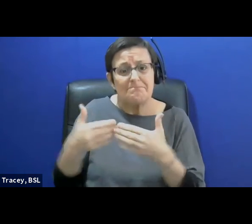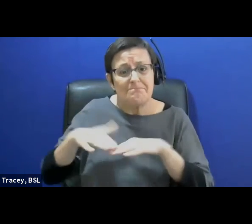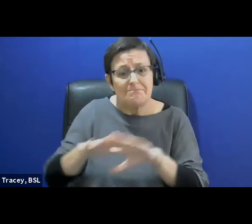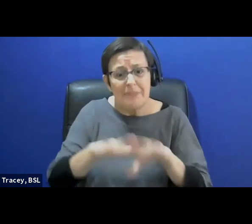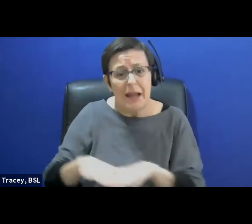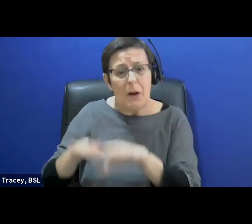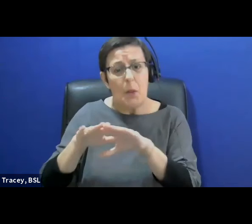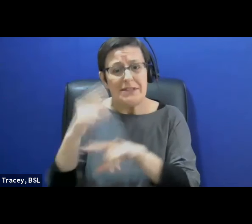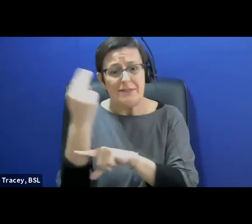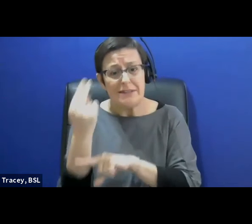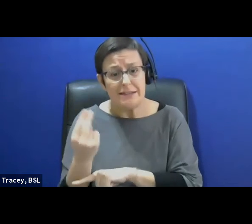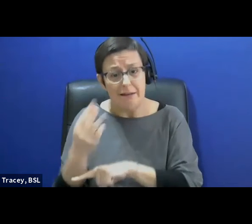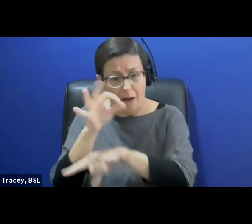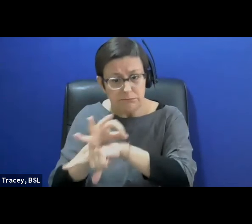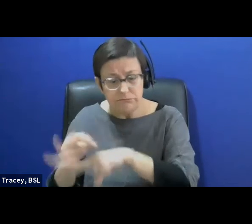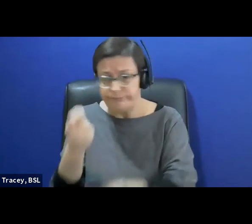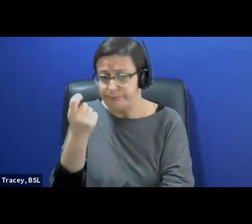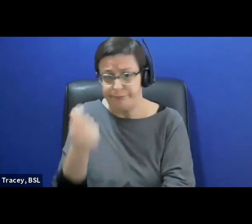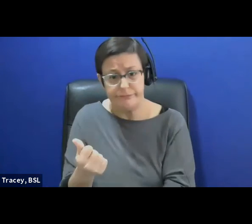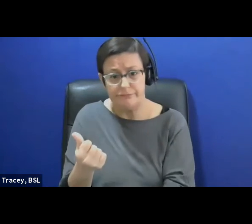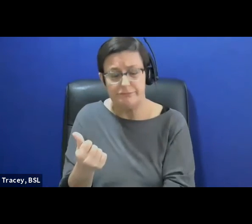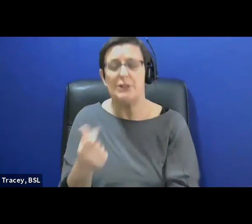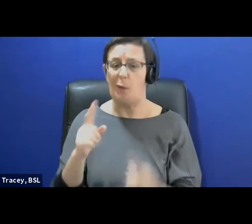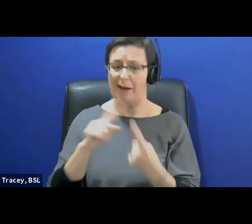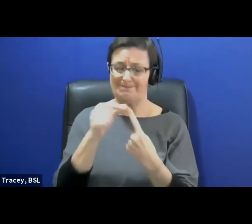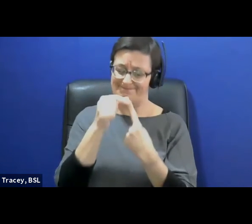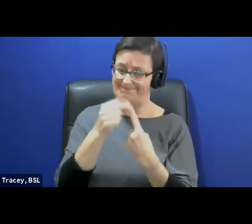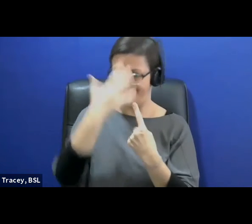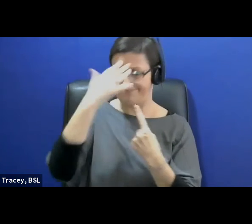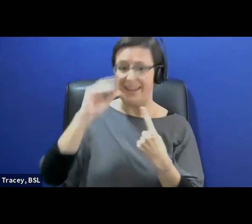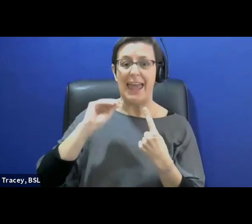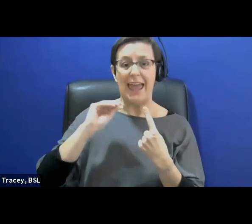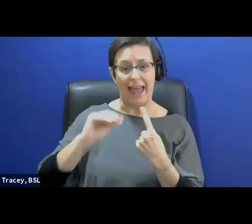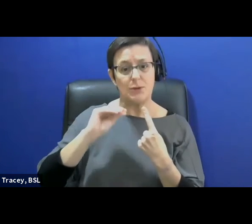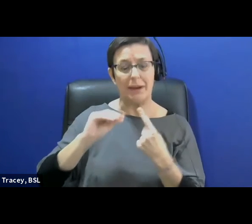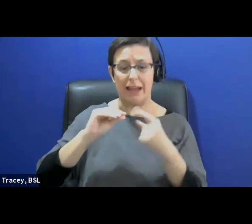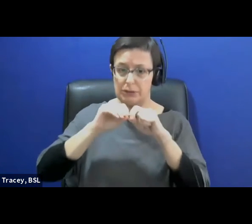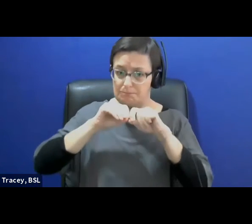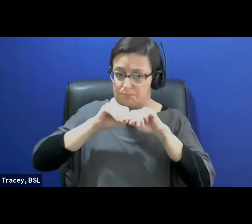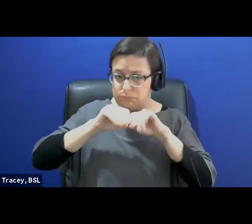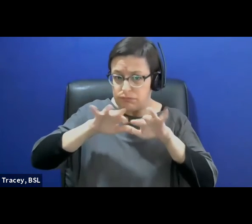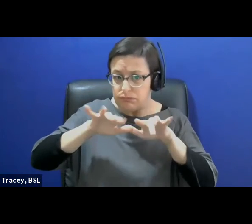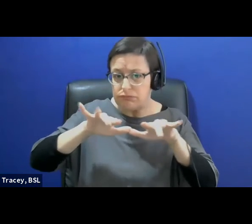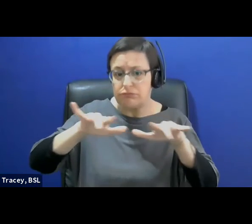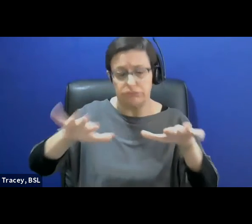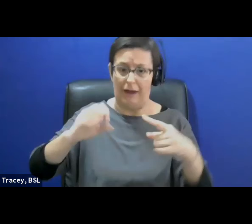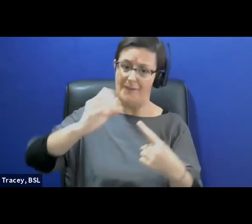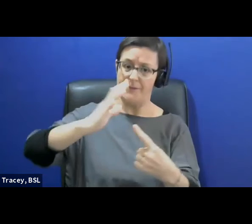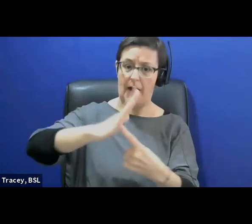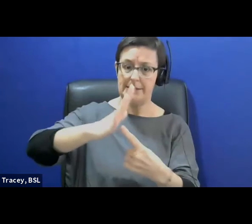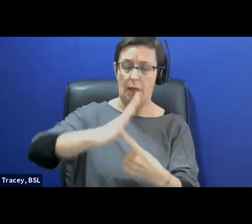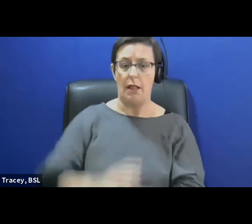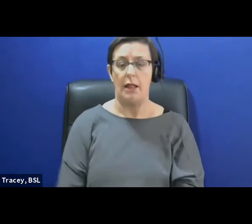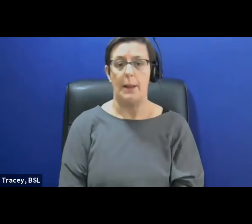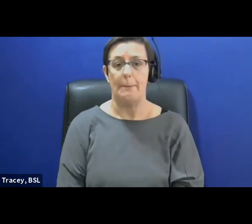obviously the main education part that is vital. And then I think it is then